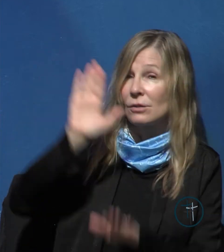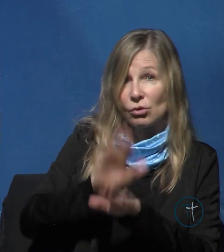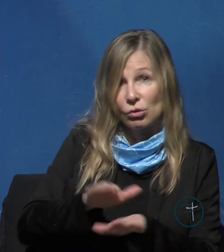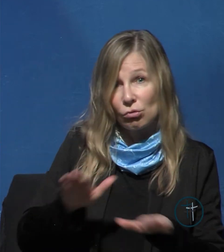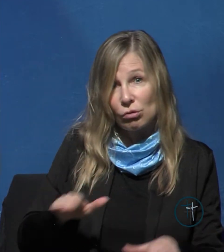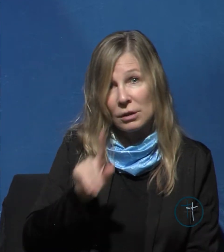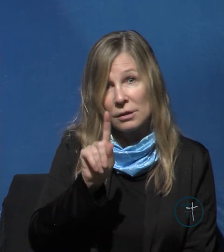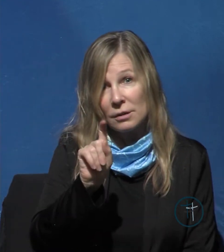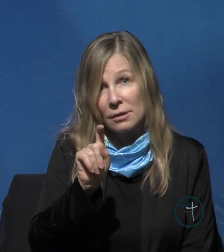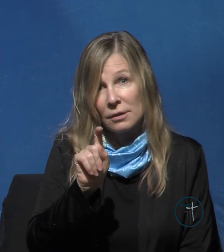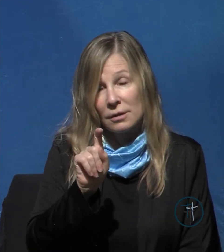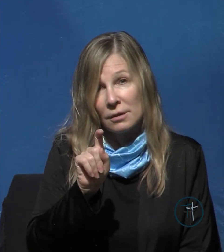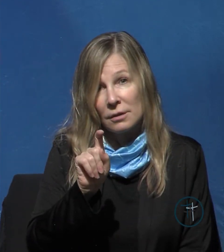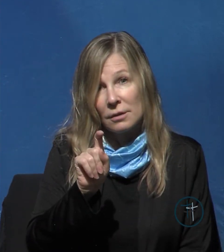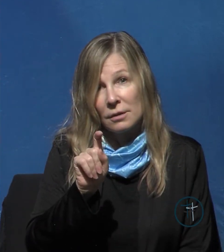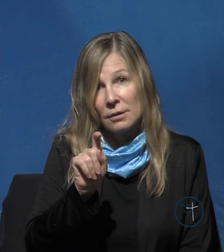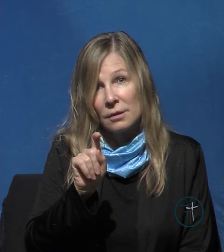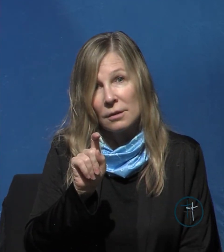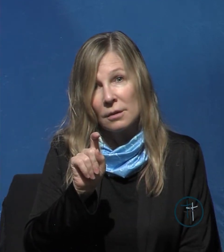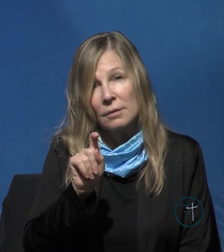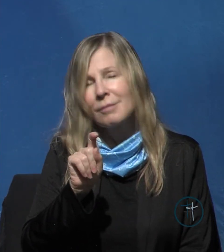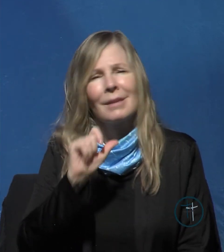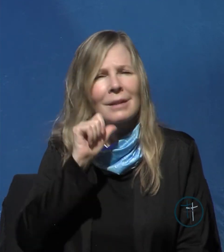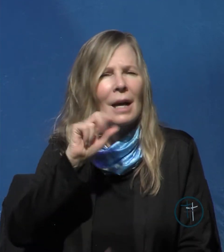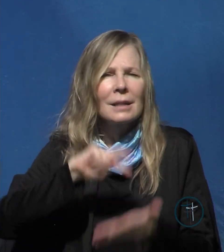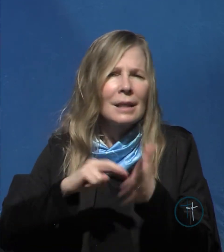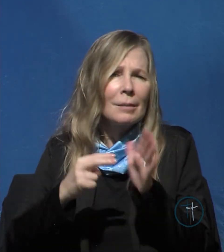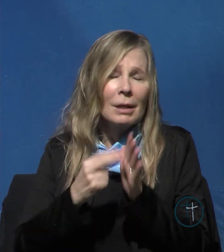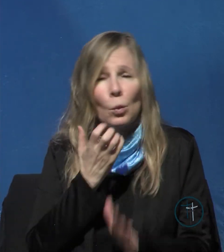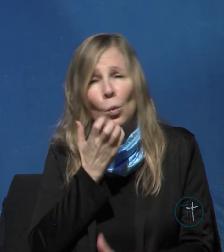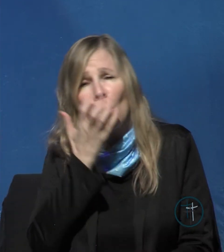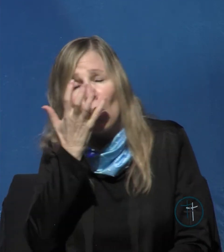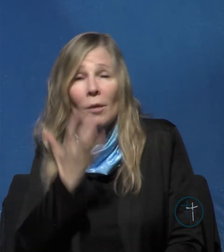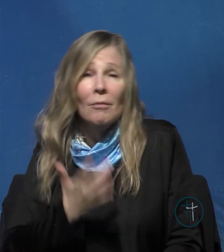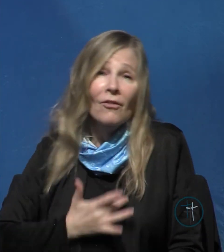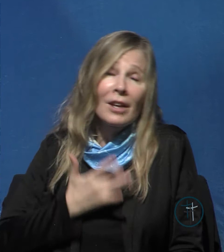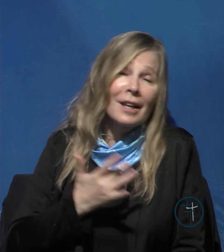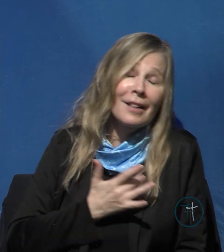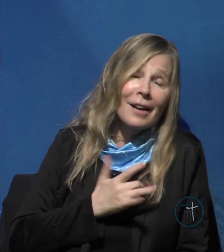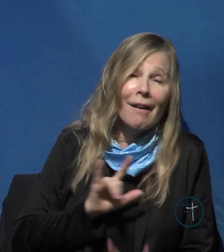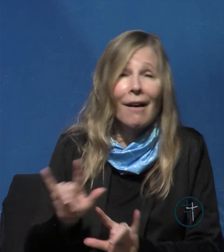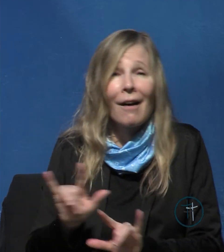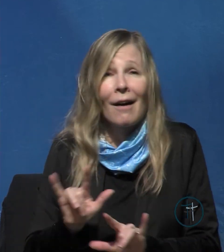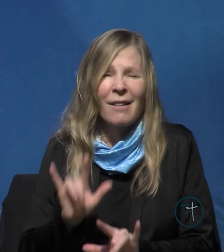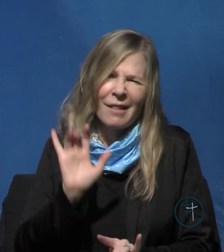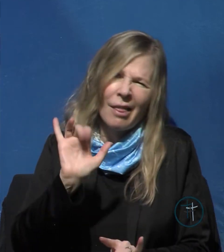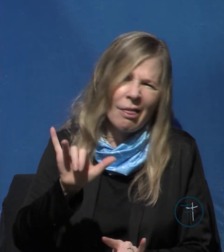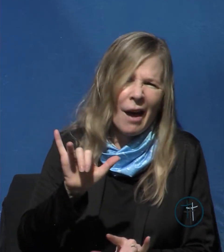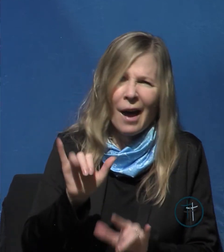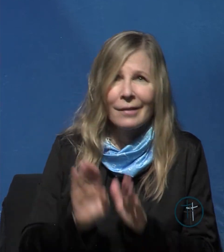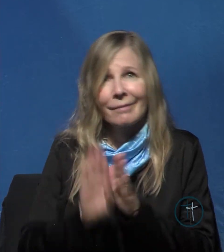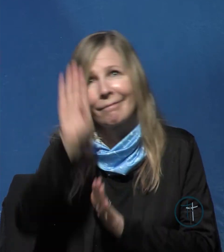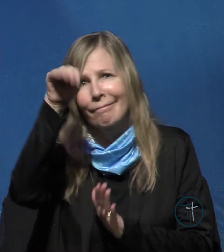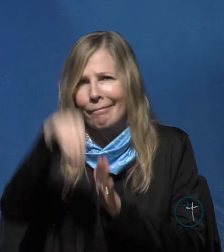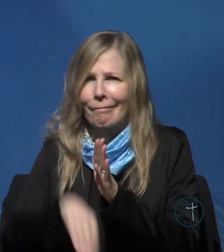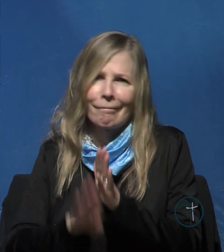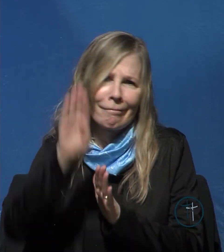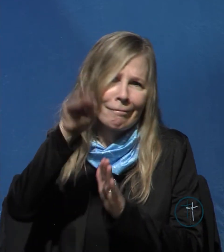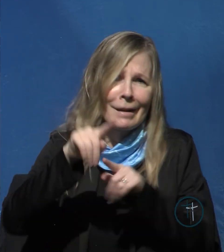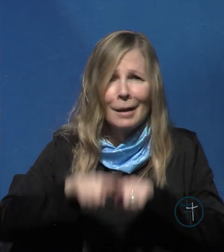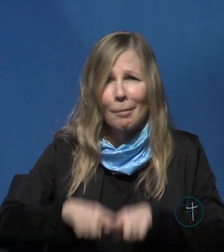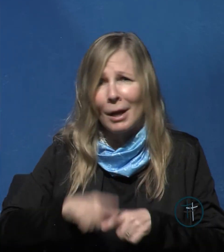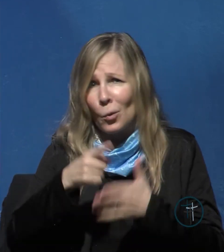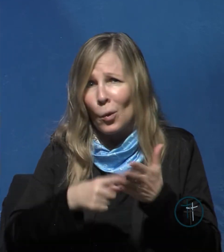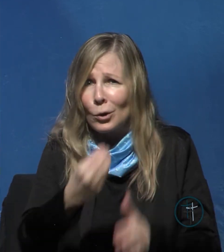Again, this isn't about warm feelings, because those come and go. depending on what we had for breakfast and what type of day